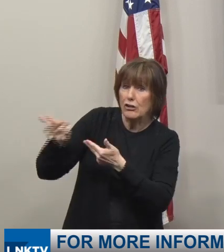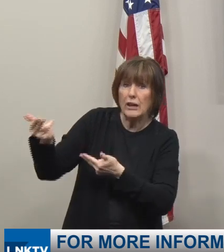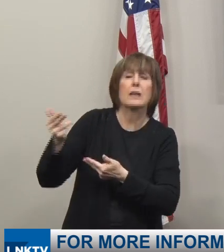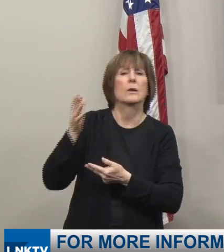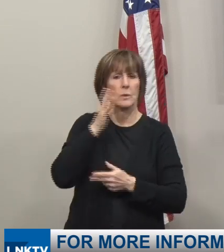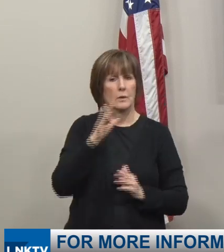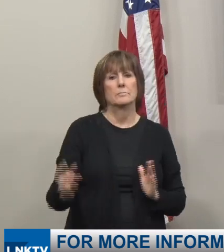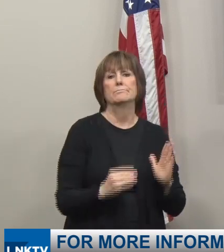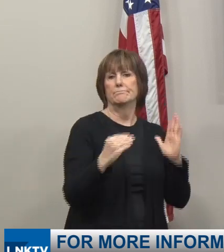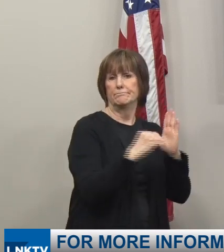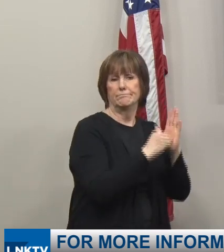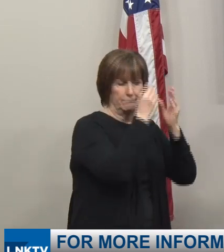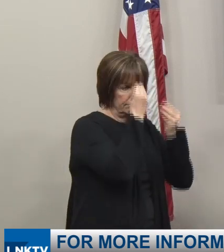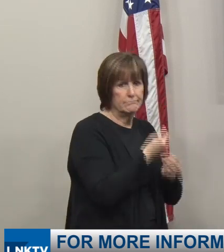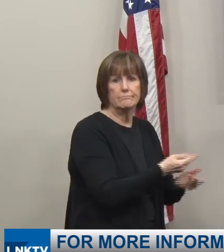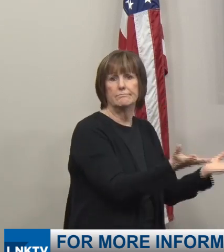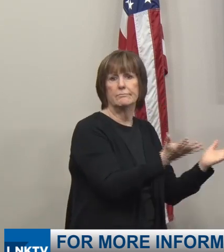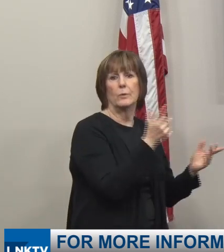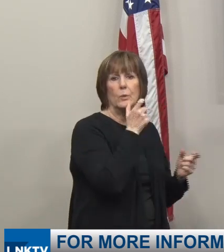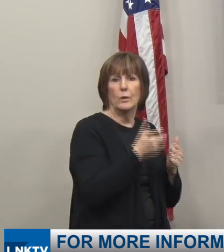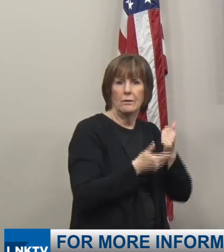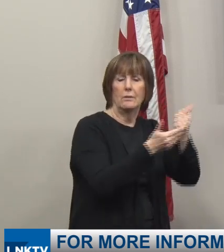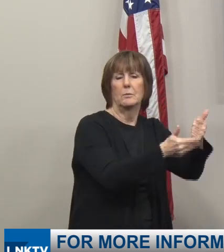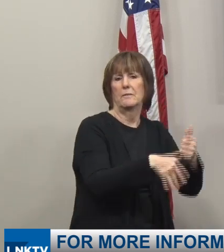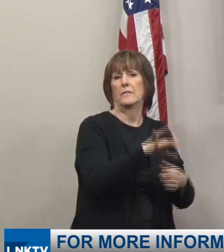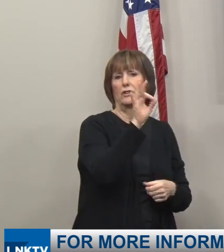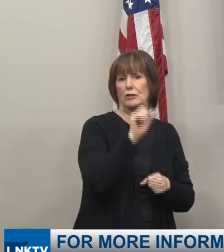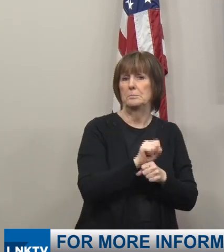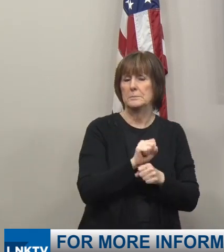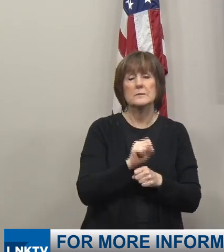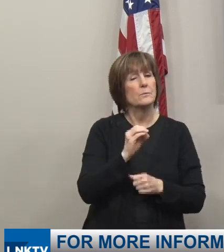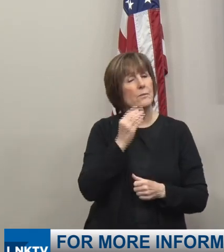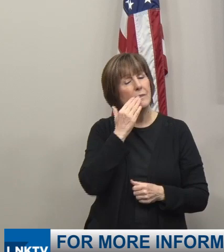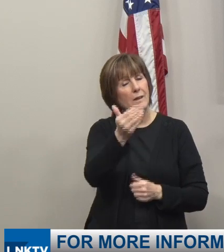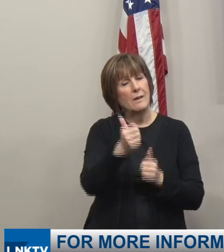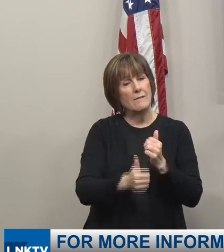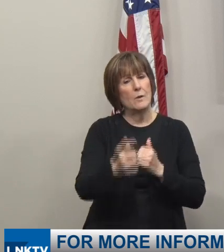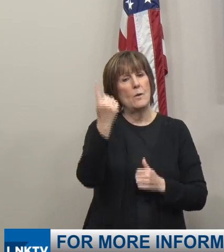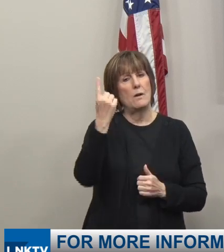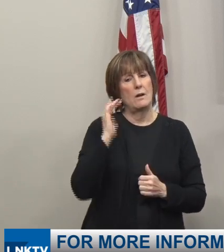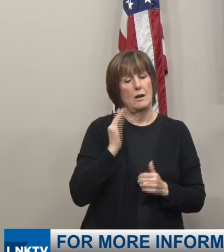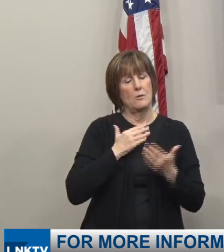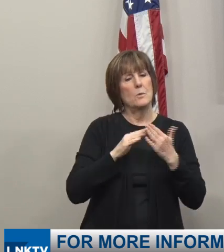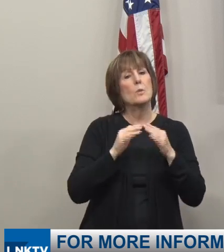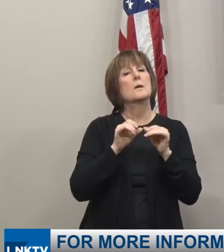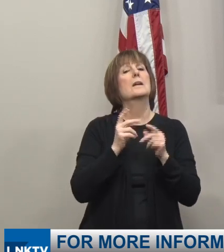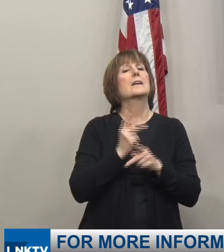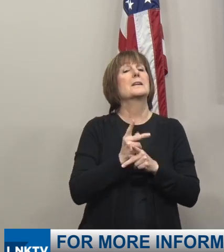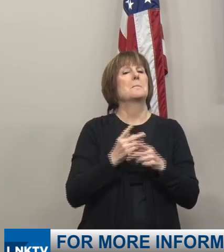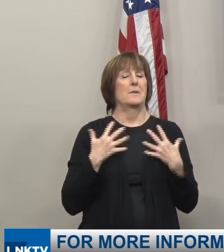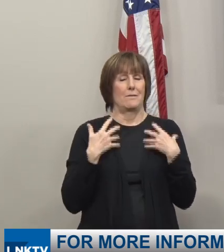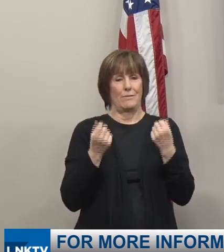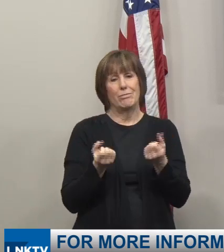will get that to the people who are helping people find careers. So thank you to everyone in our community, and please stay healthy.